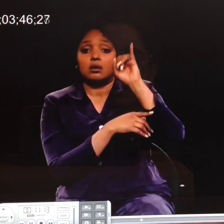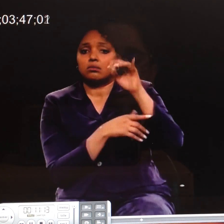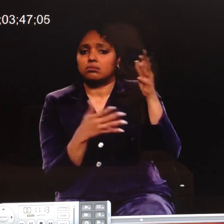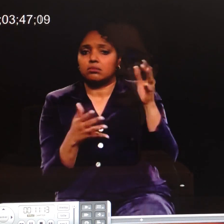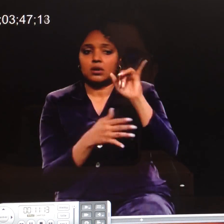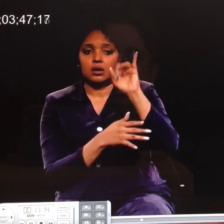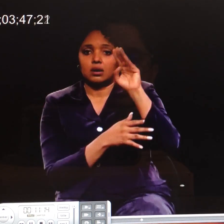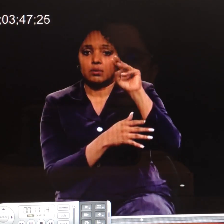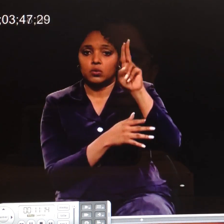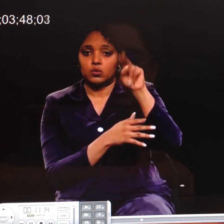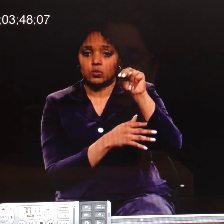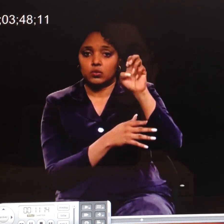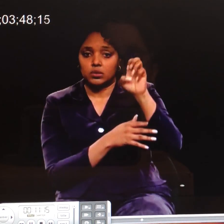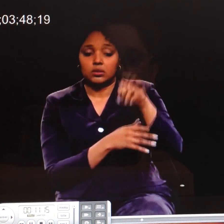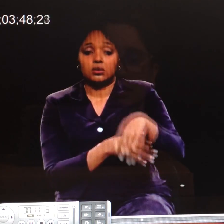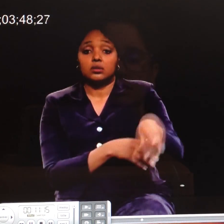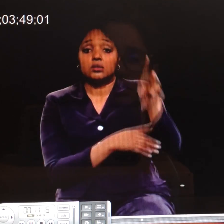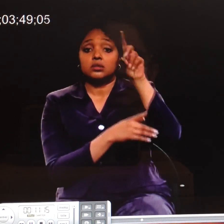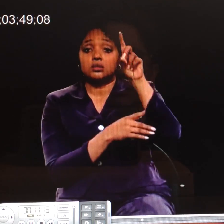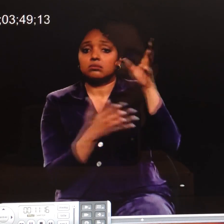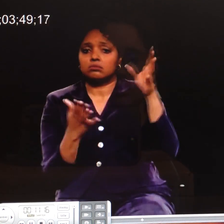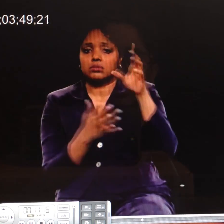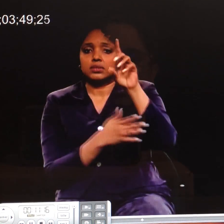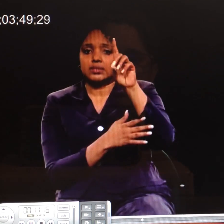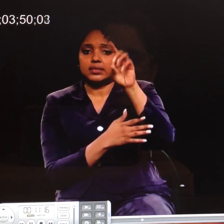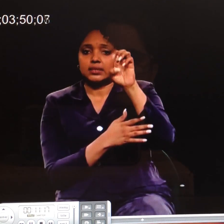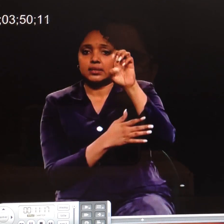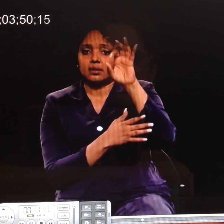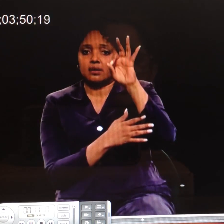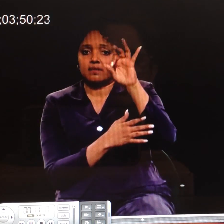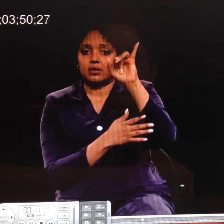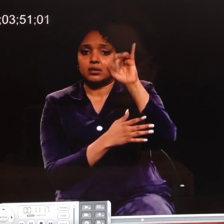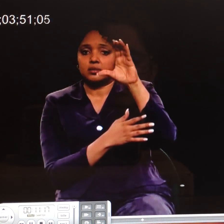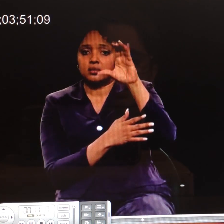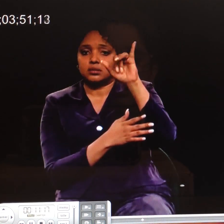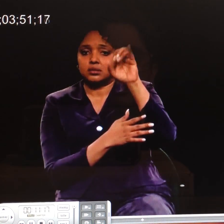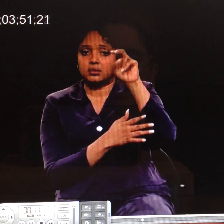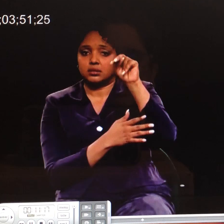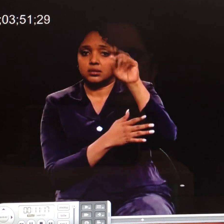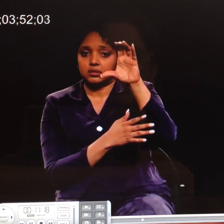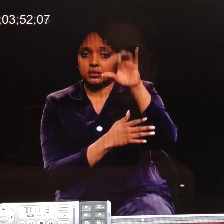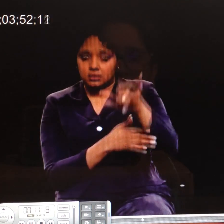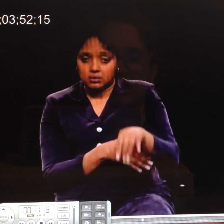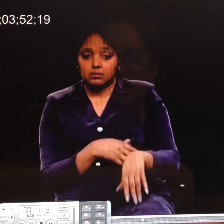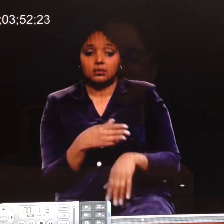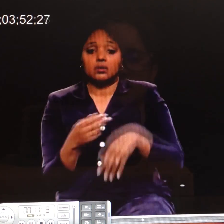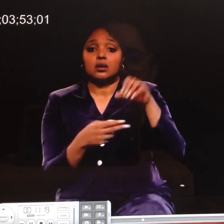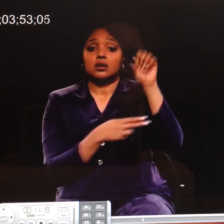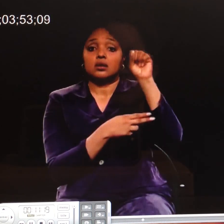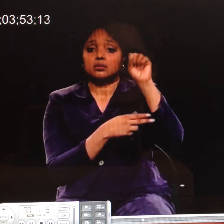attained or attracted